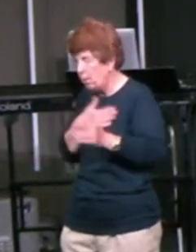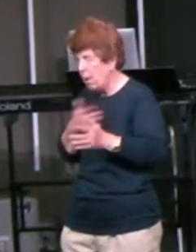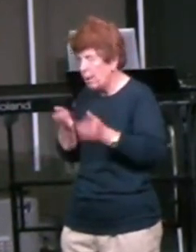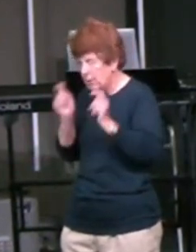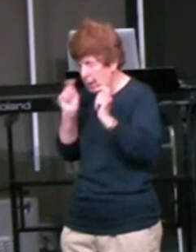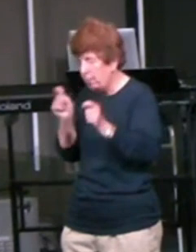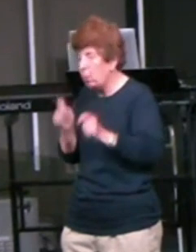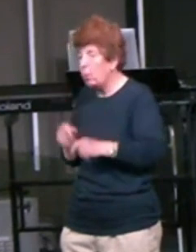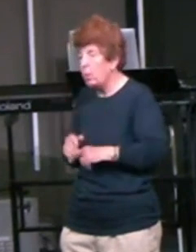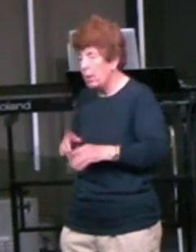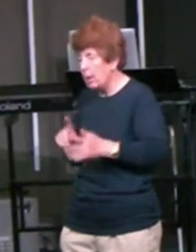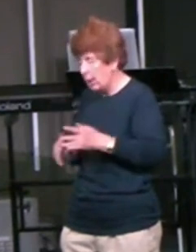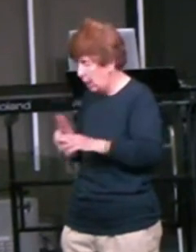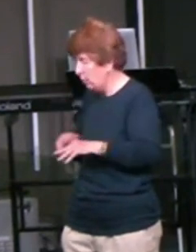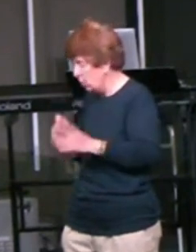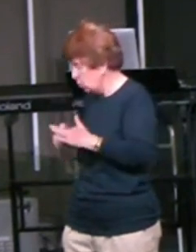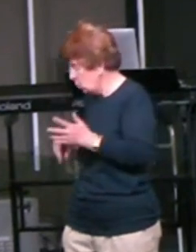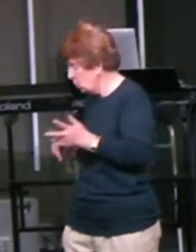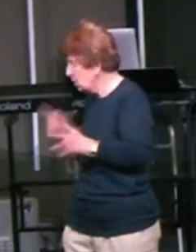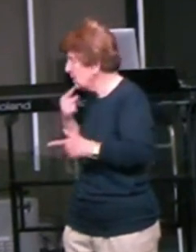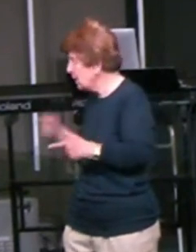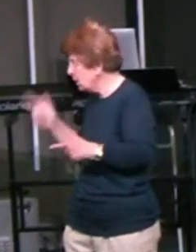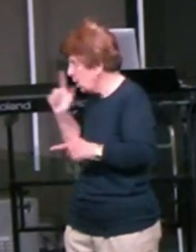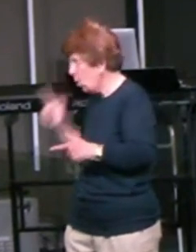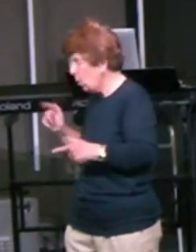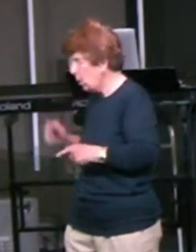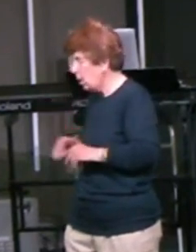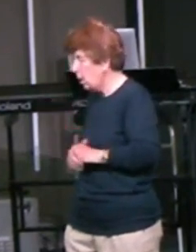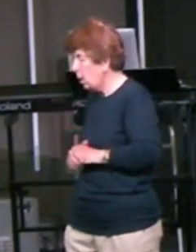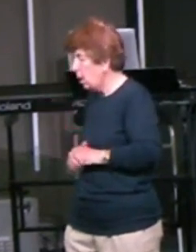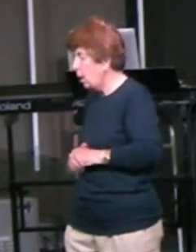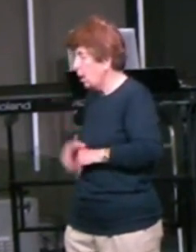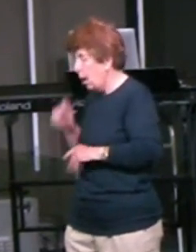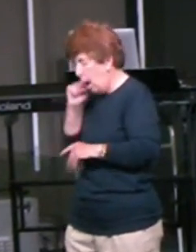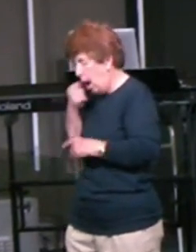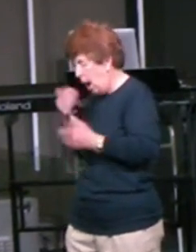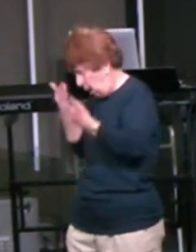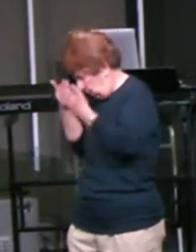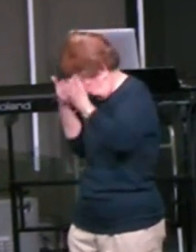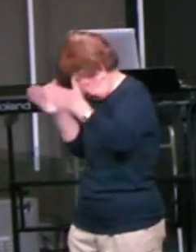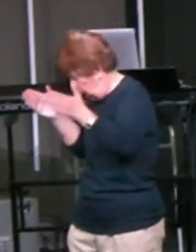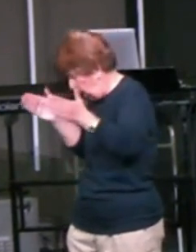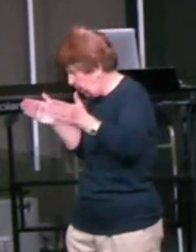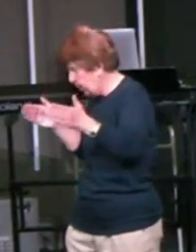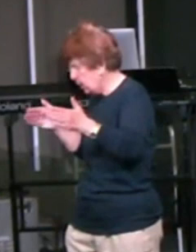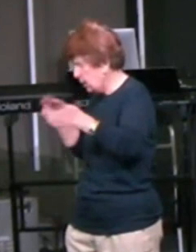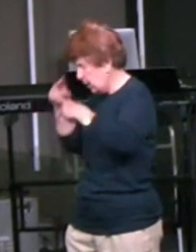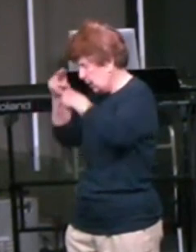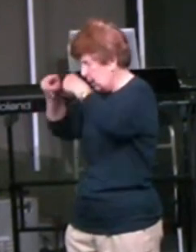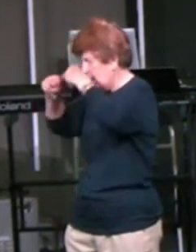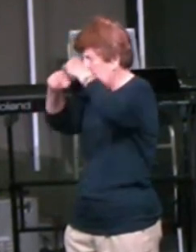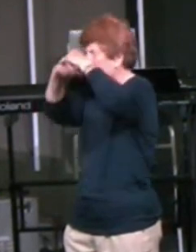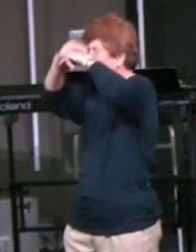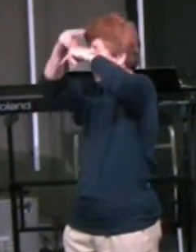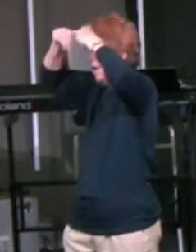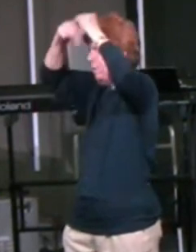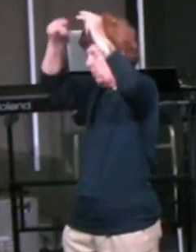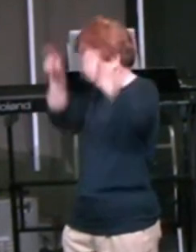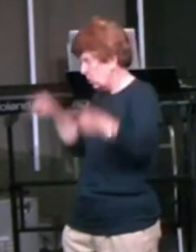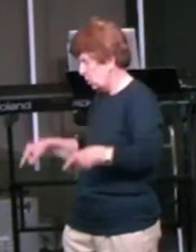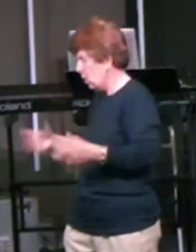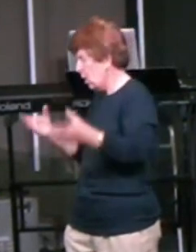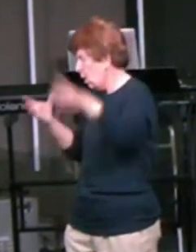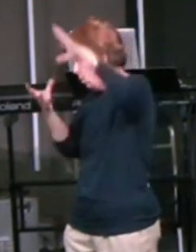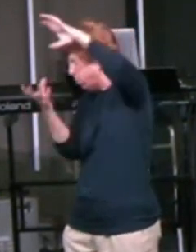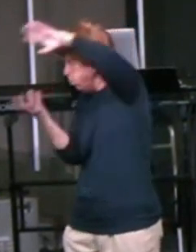temple. If you do, says the Lord of heaven's armies, I will open the windows of heaven for you. I will